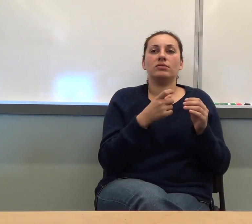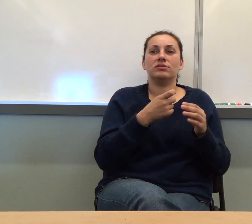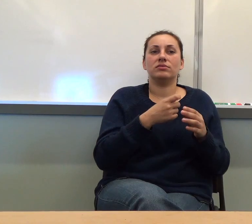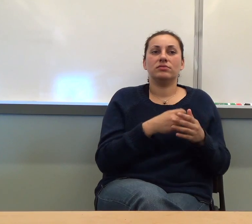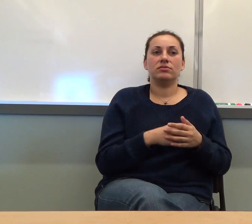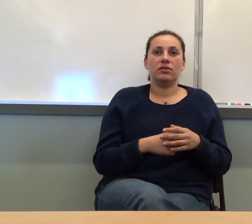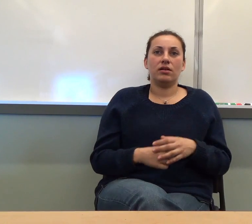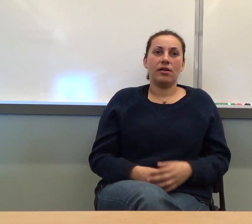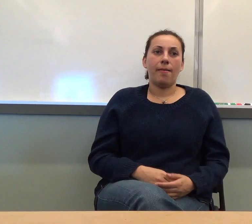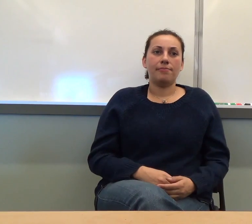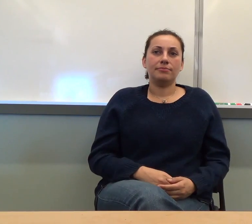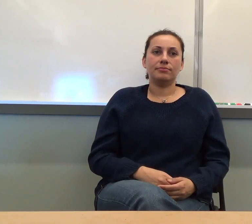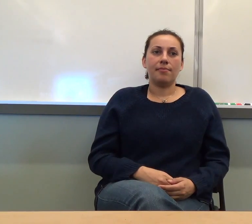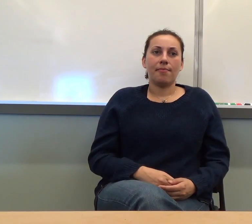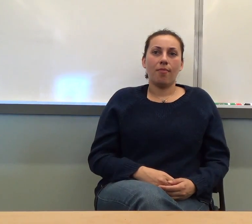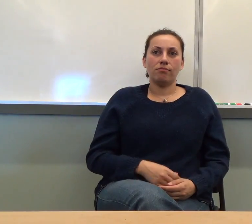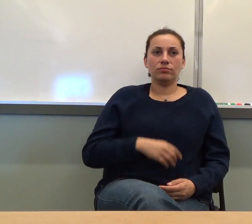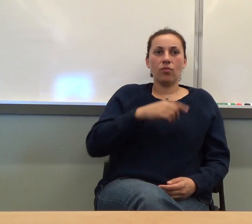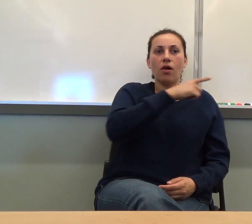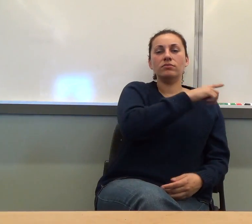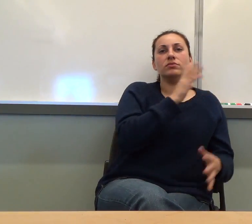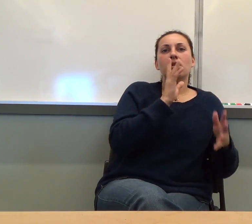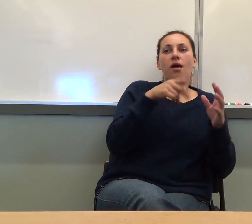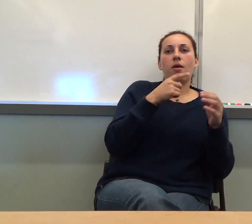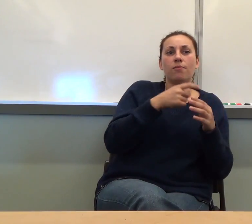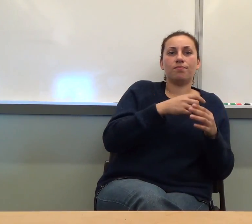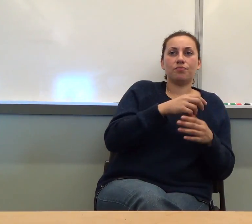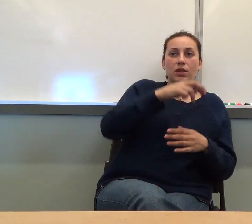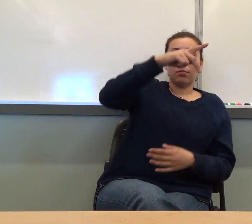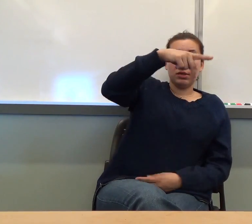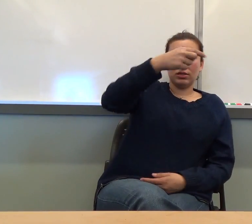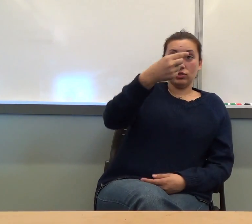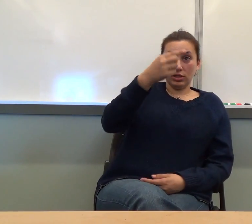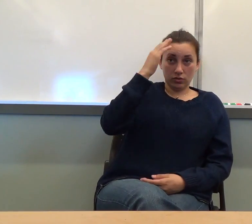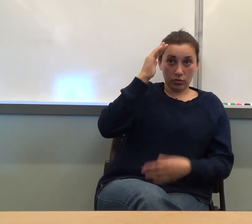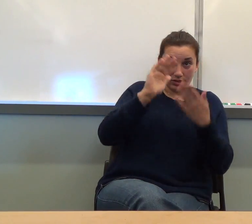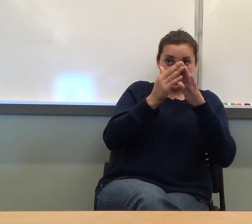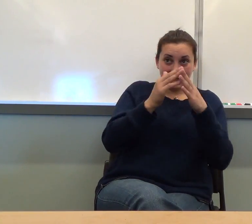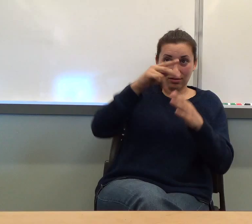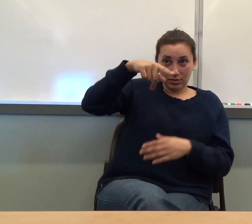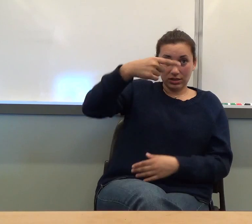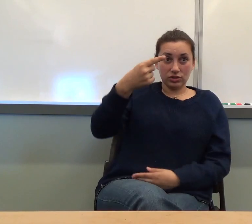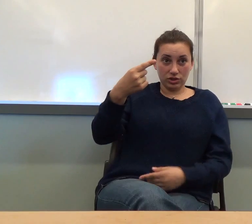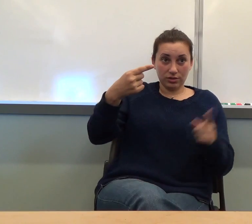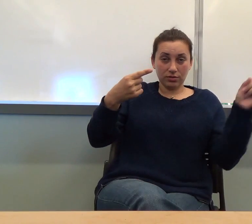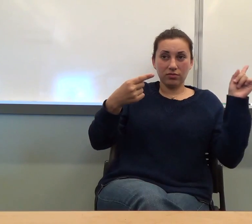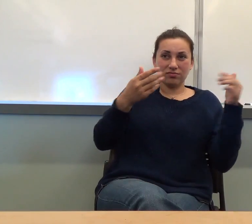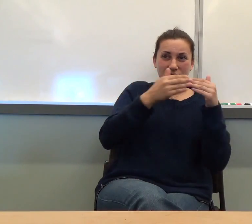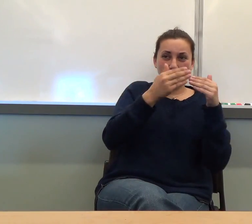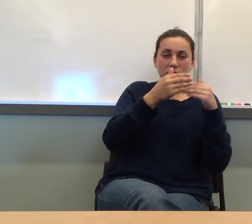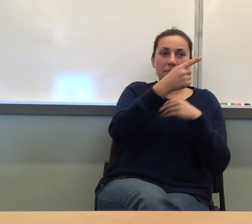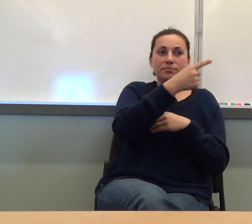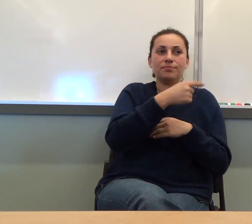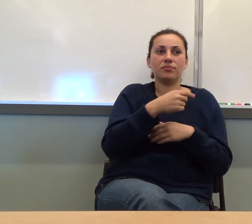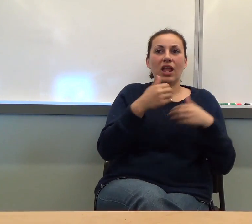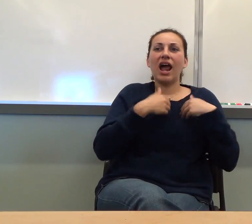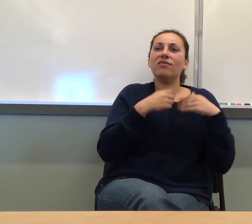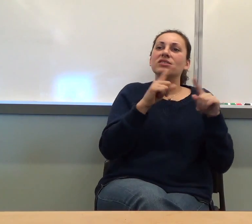Grove is 10 point something. Monterey is 9.5, I think. So buy exactly the same food, it's going to be